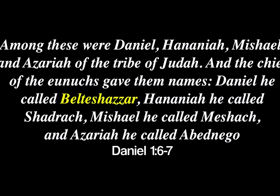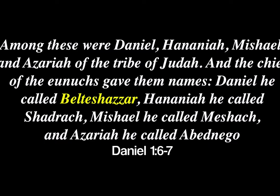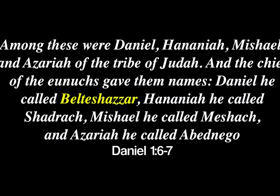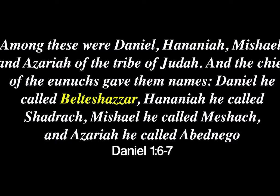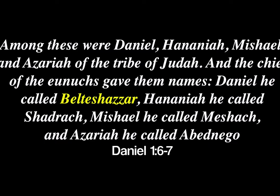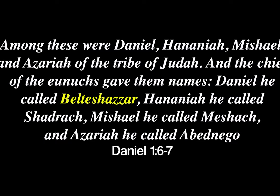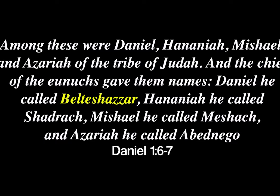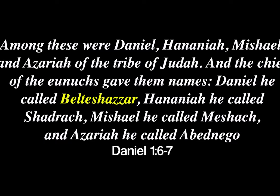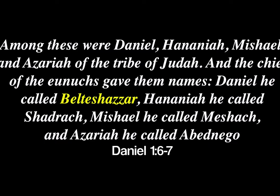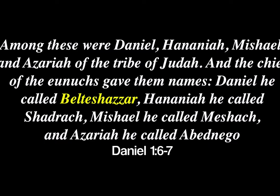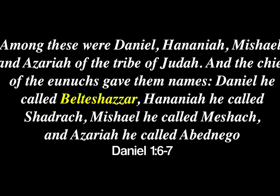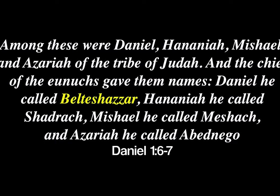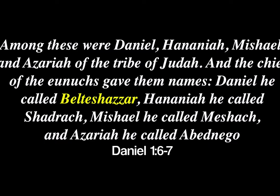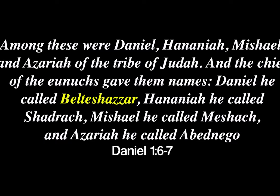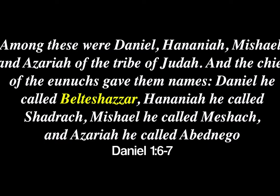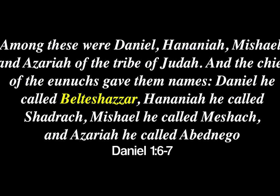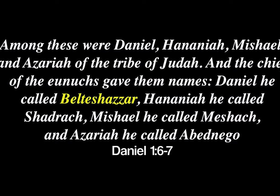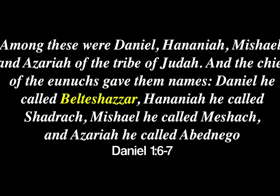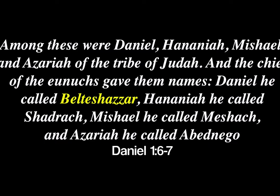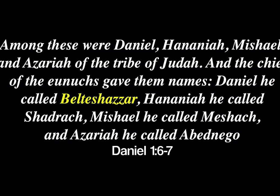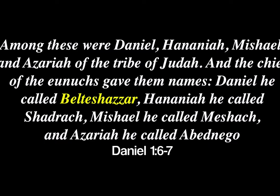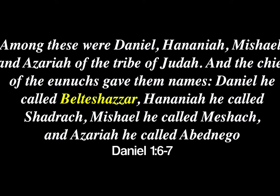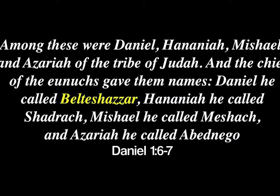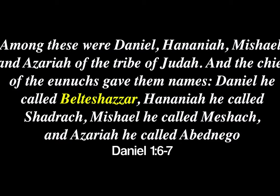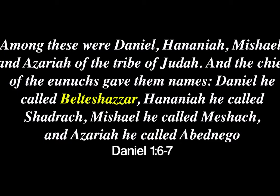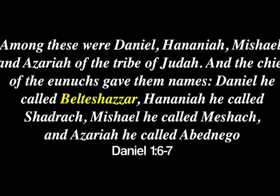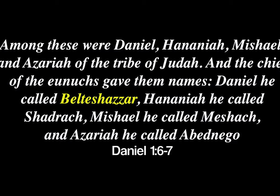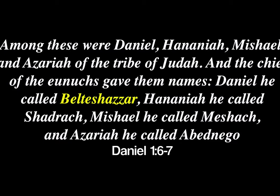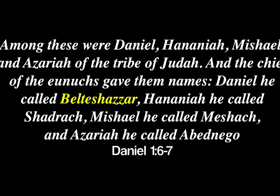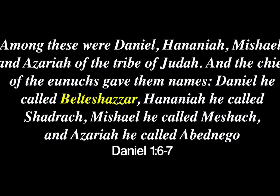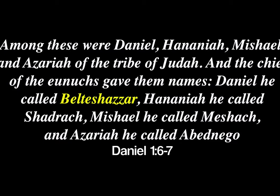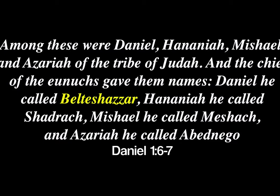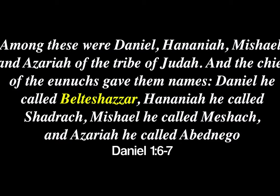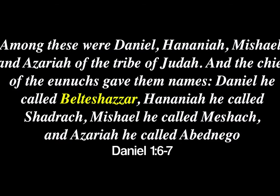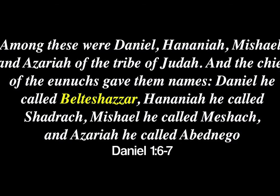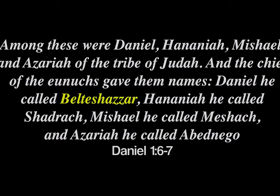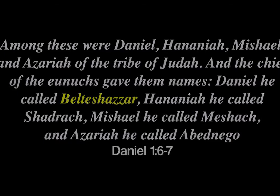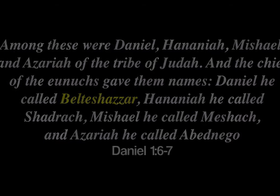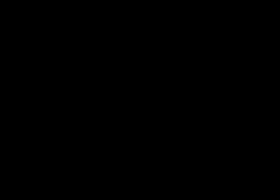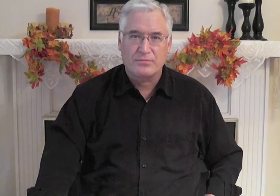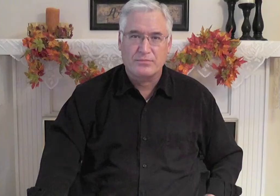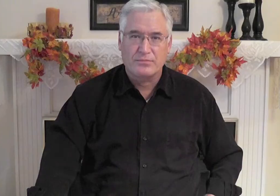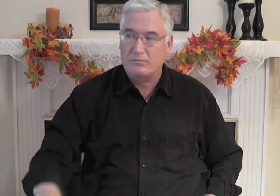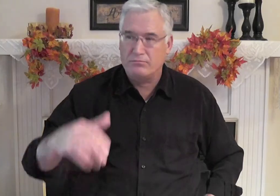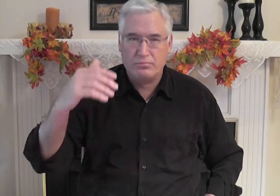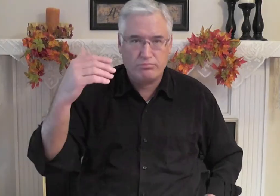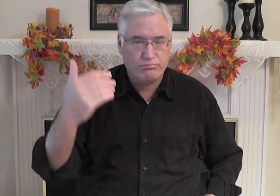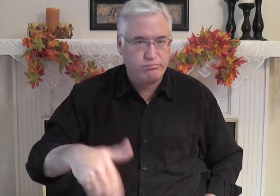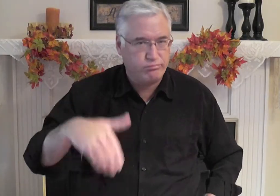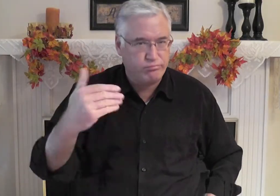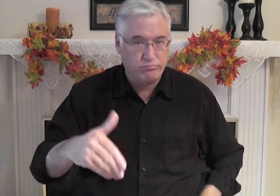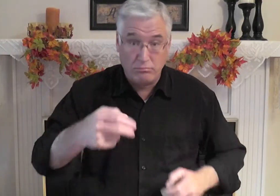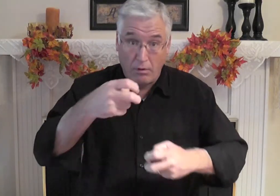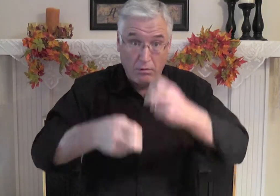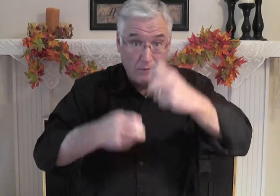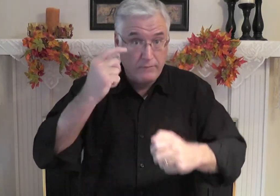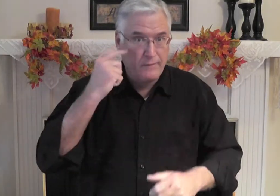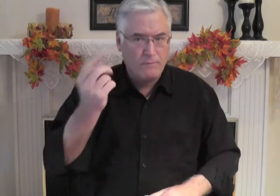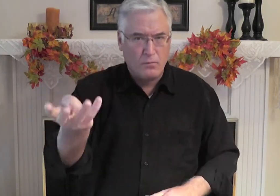Belshazzar. Hananiah he called Shadrach. Mishael he called Meshach. And Azariah he called Abednego. Wow,